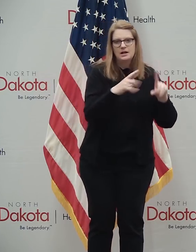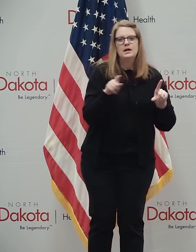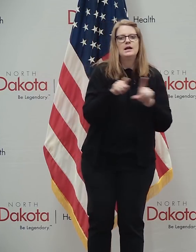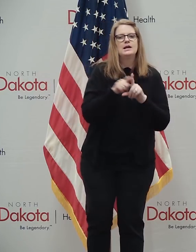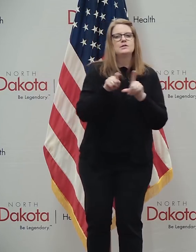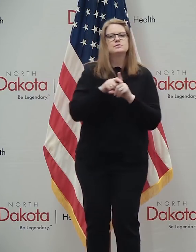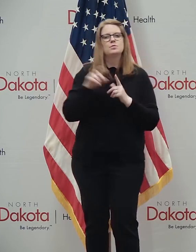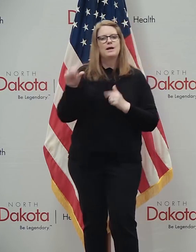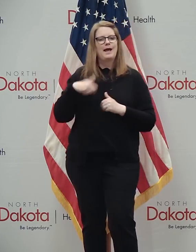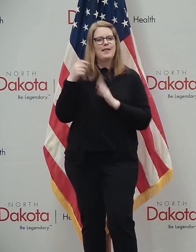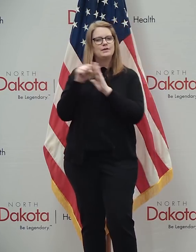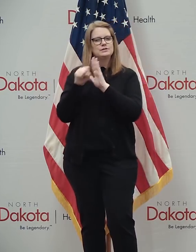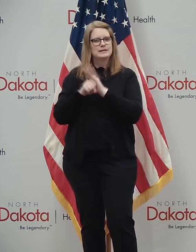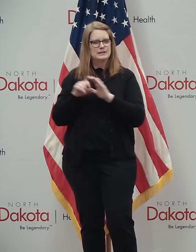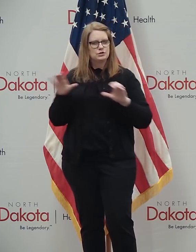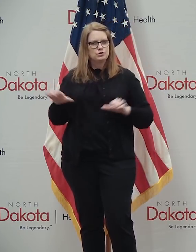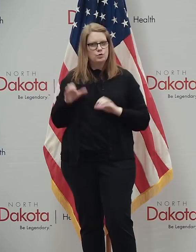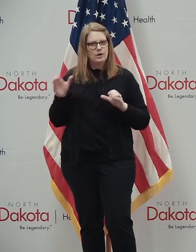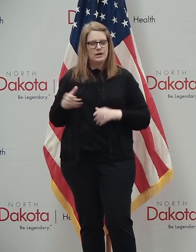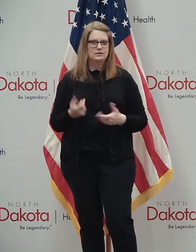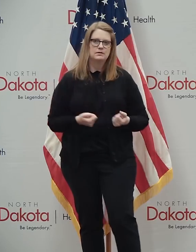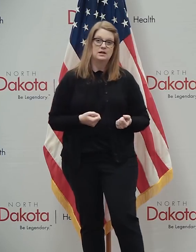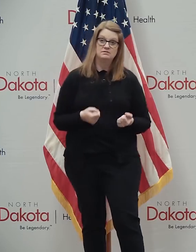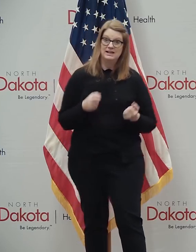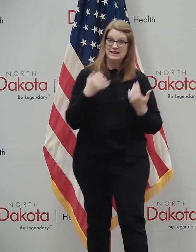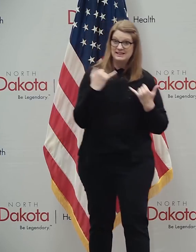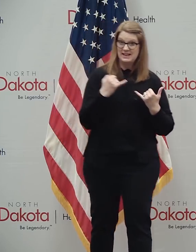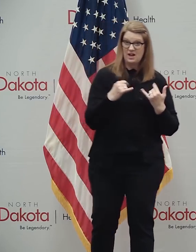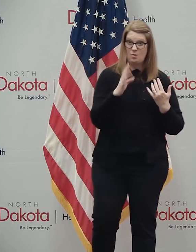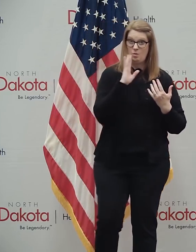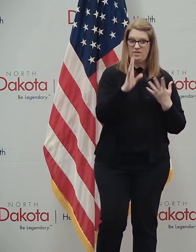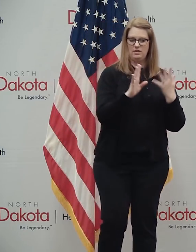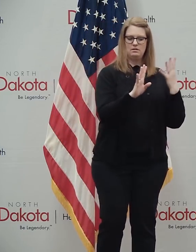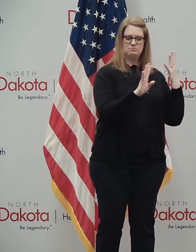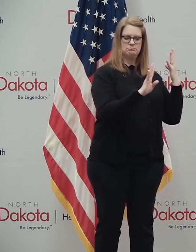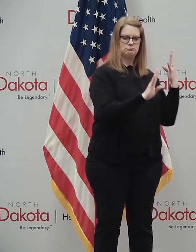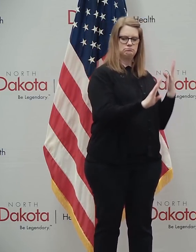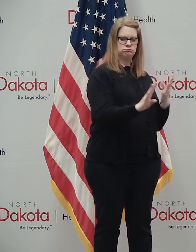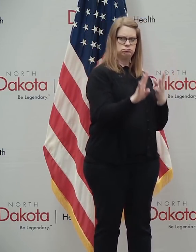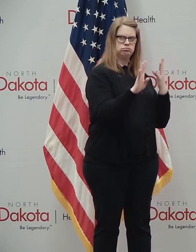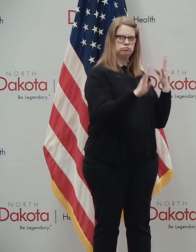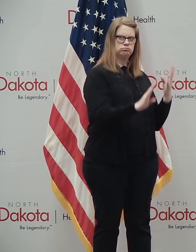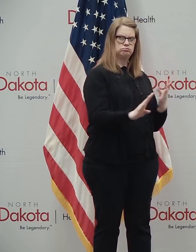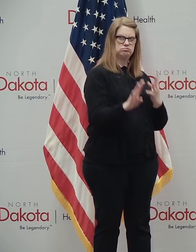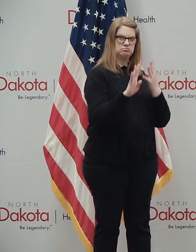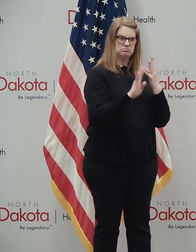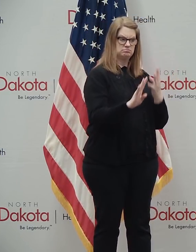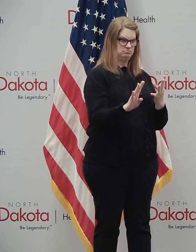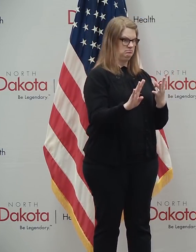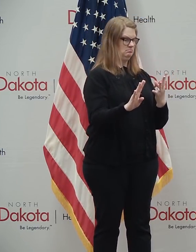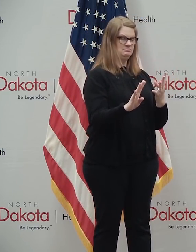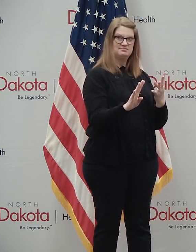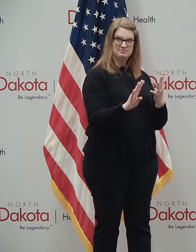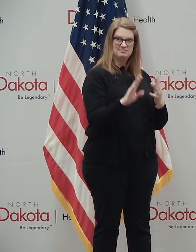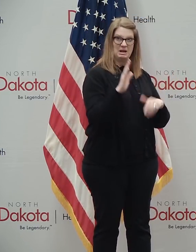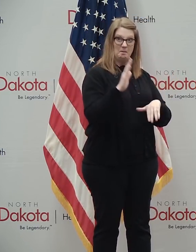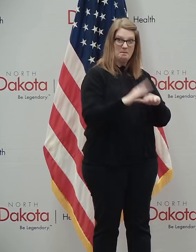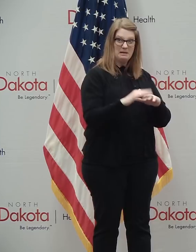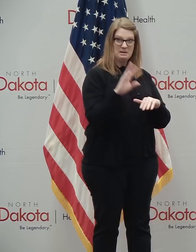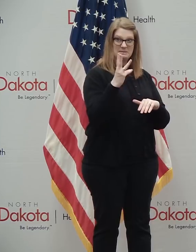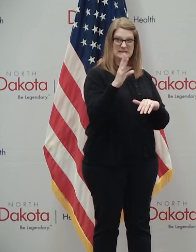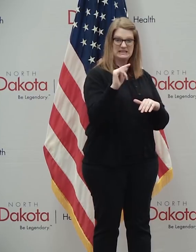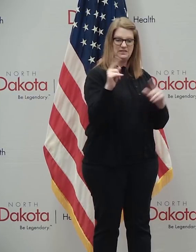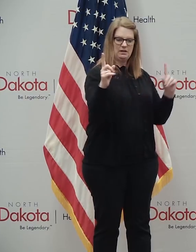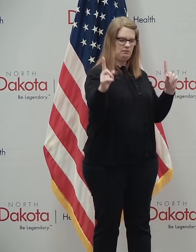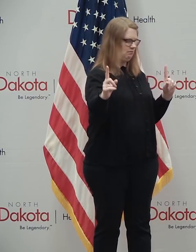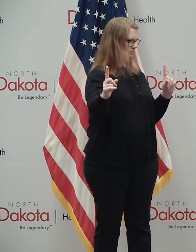on. Processionals. Will there be processionals, and how will you ensure that those students are staying at minimum 6 feet apart from